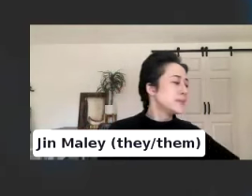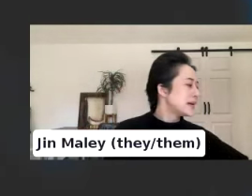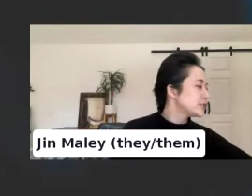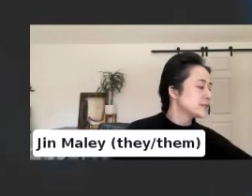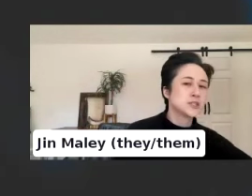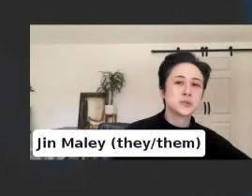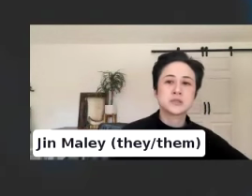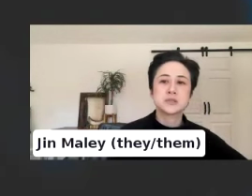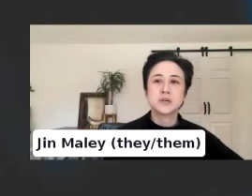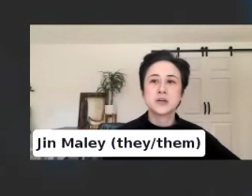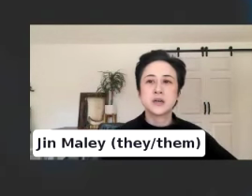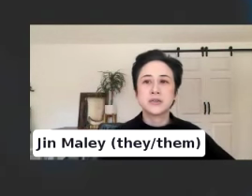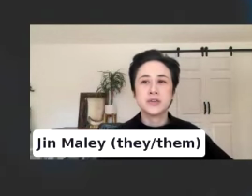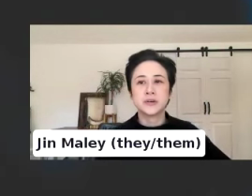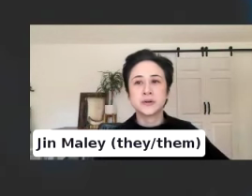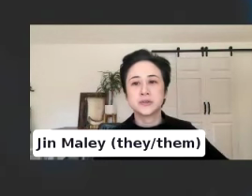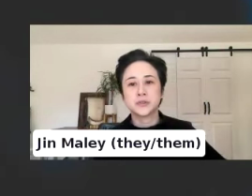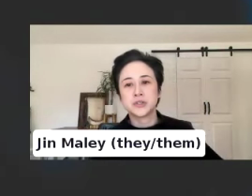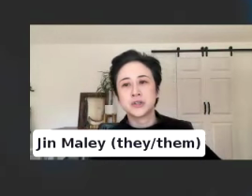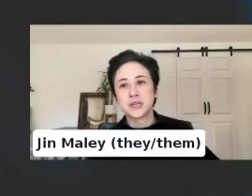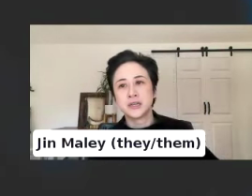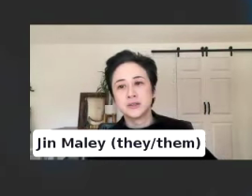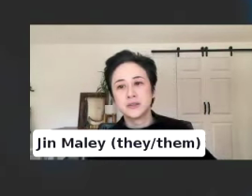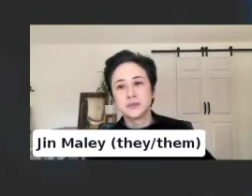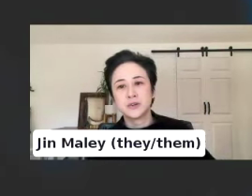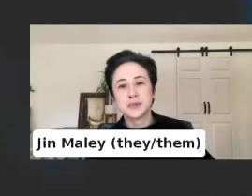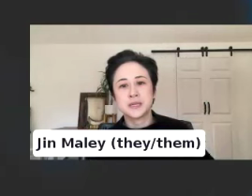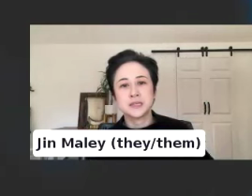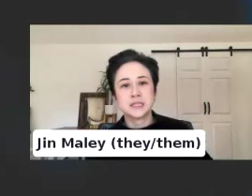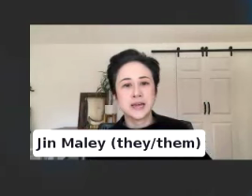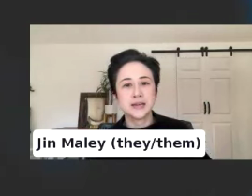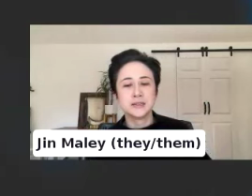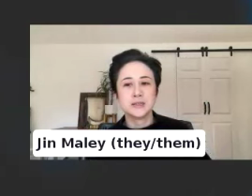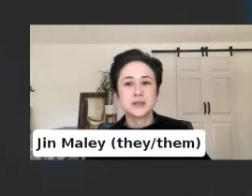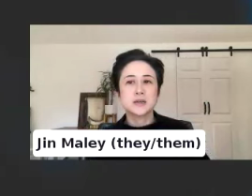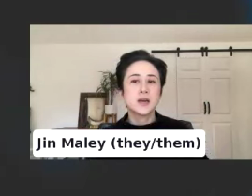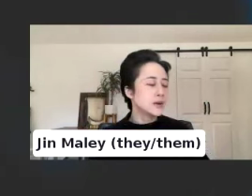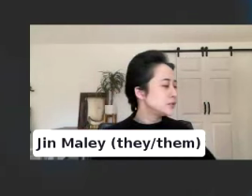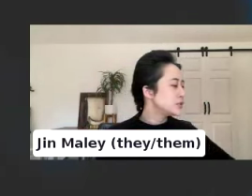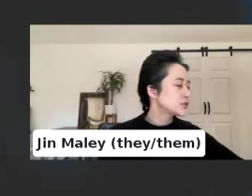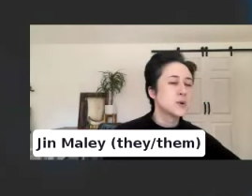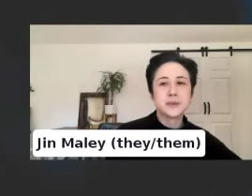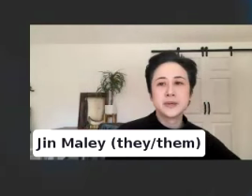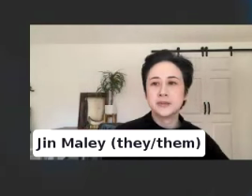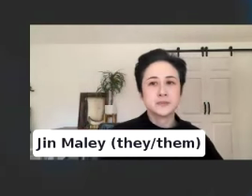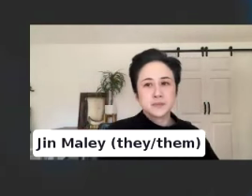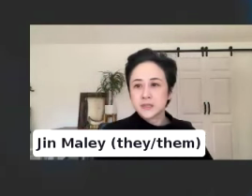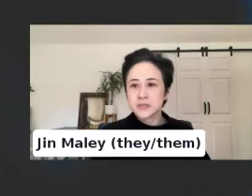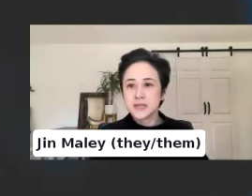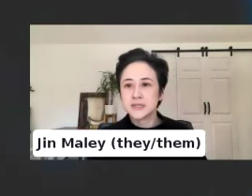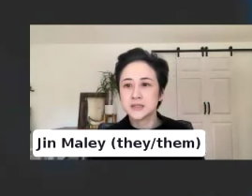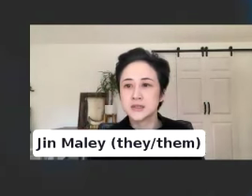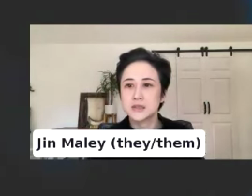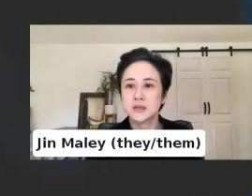If you were imagining this was the hero's journey from beginning to end, how would you describe it in